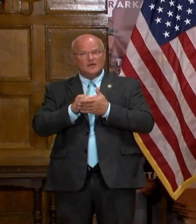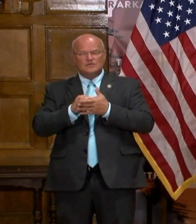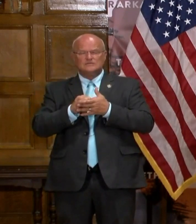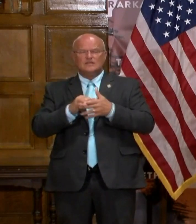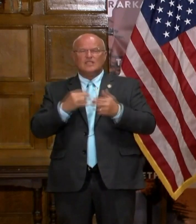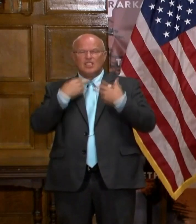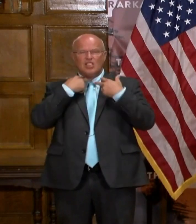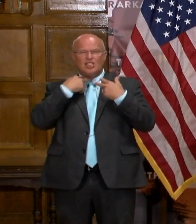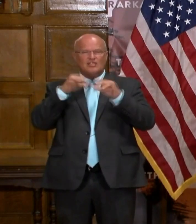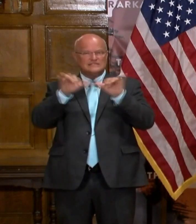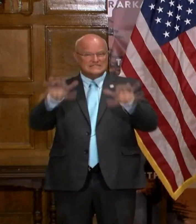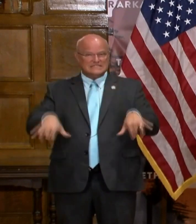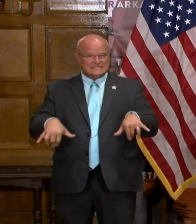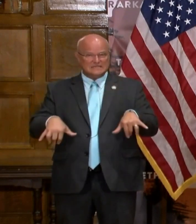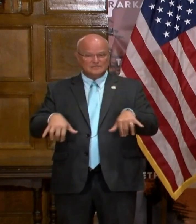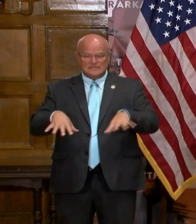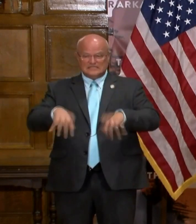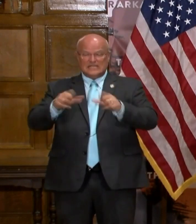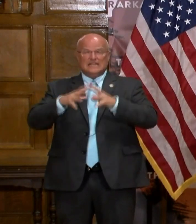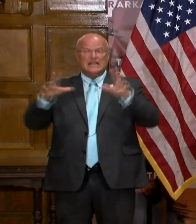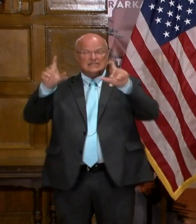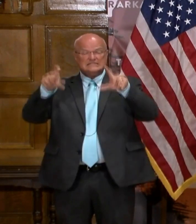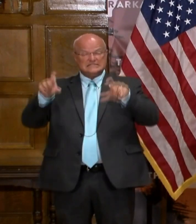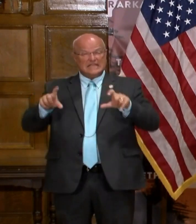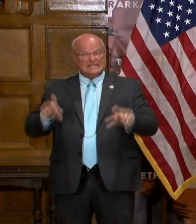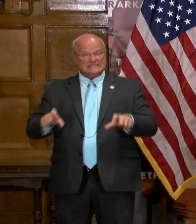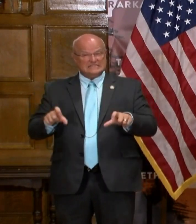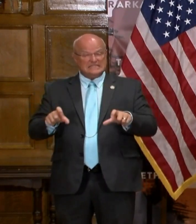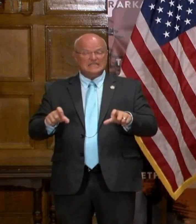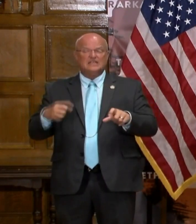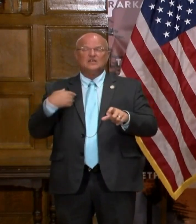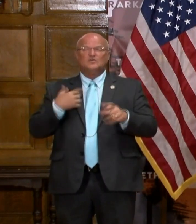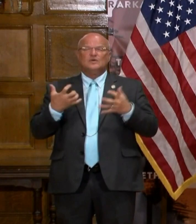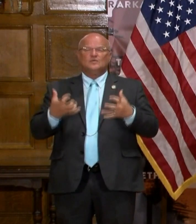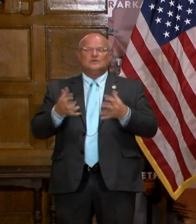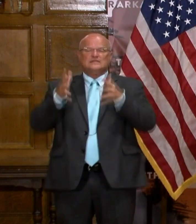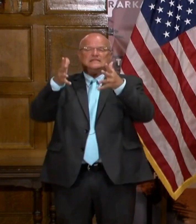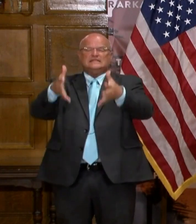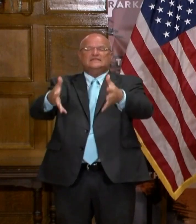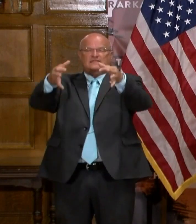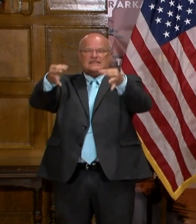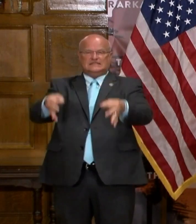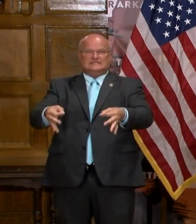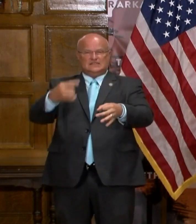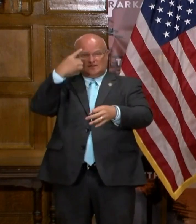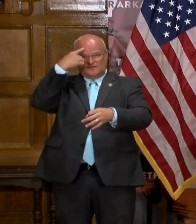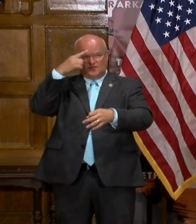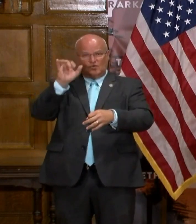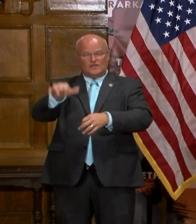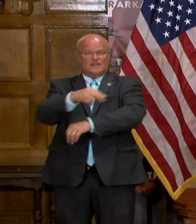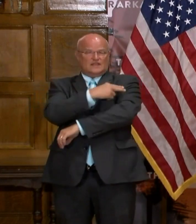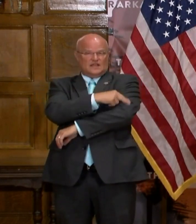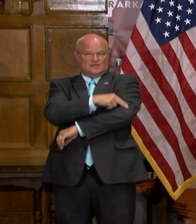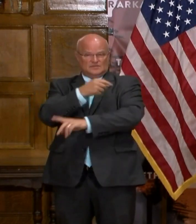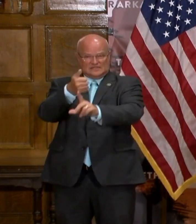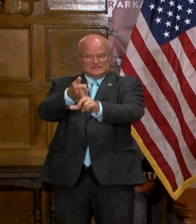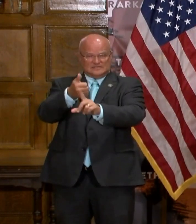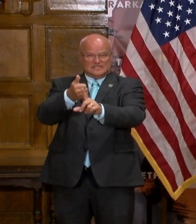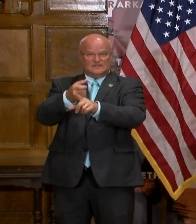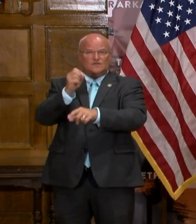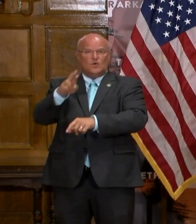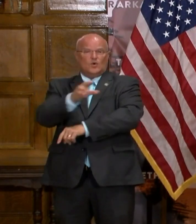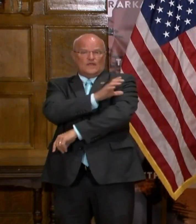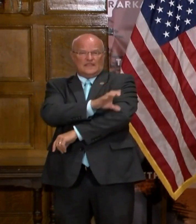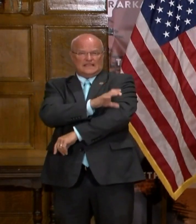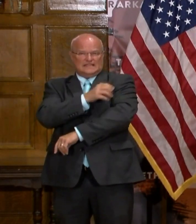up the system, it was taking a lot of testing capacity, we wanted to leave that discretion to the hospital or